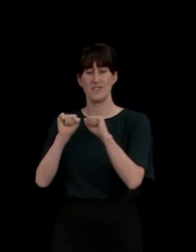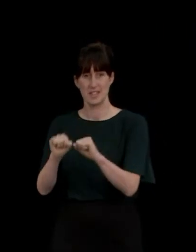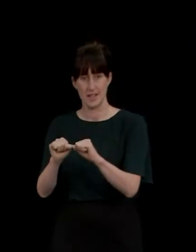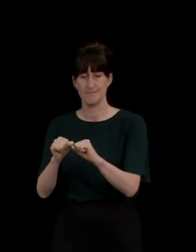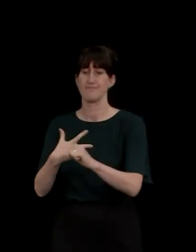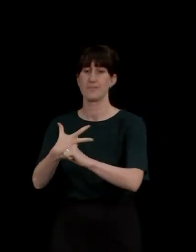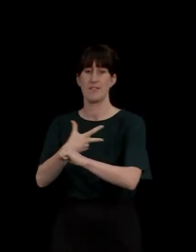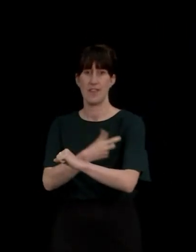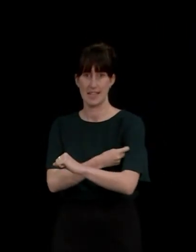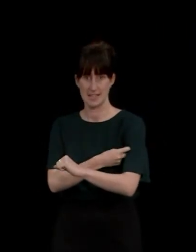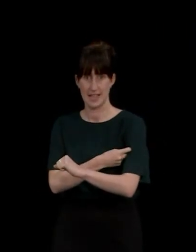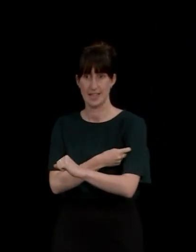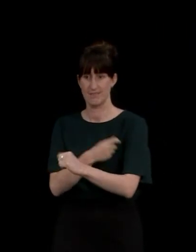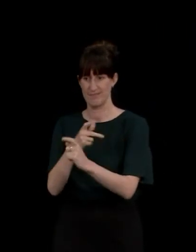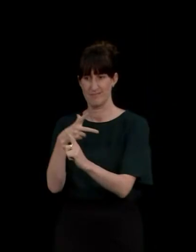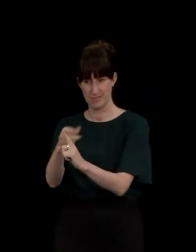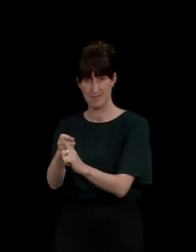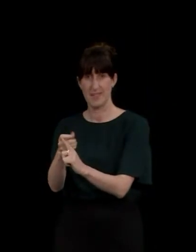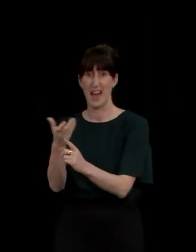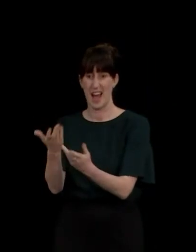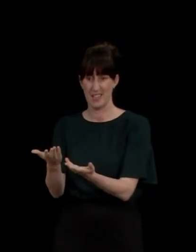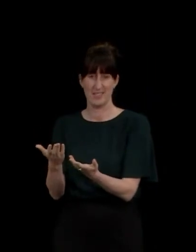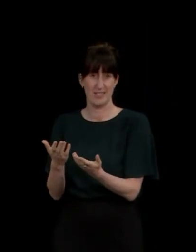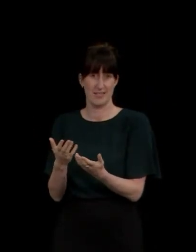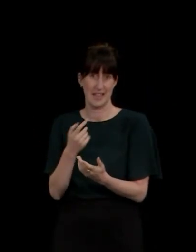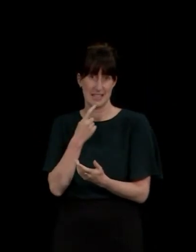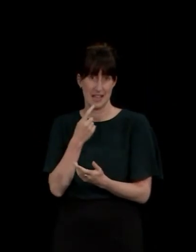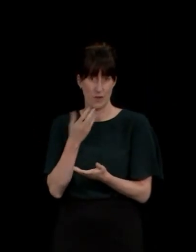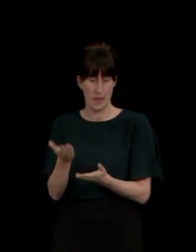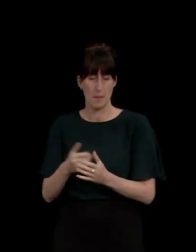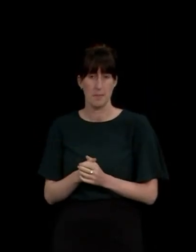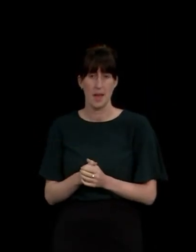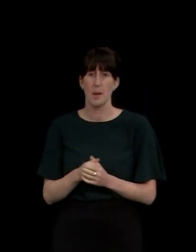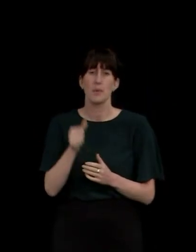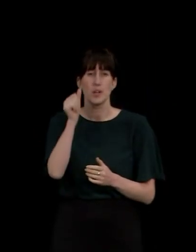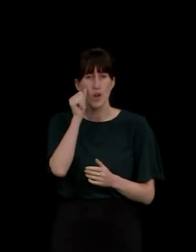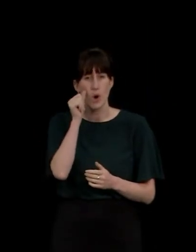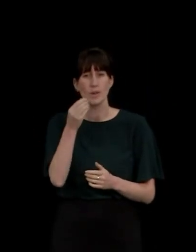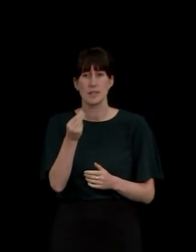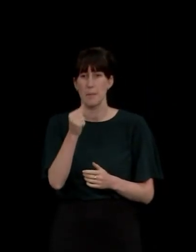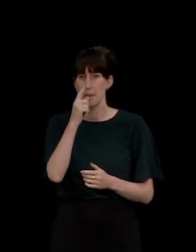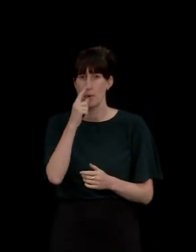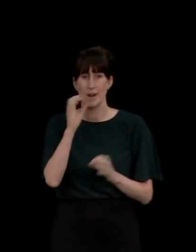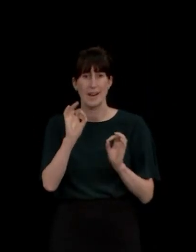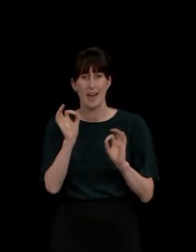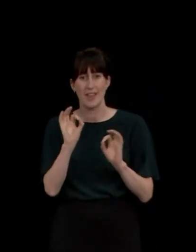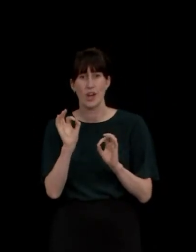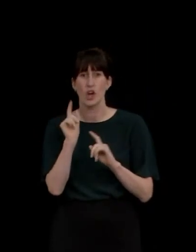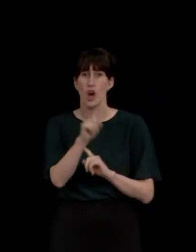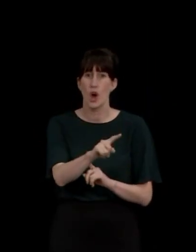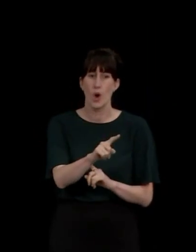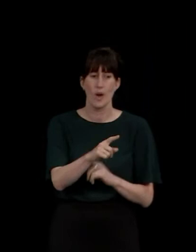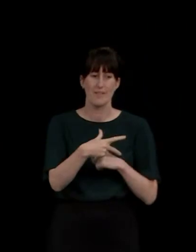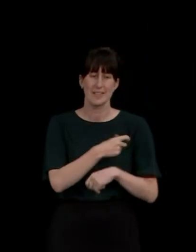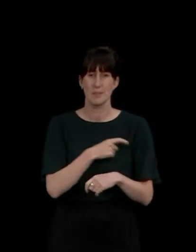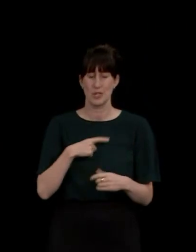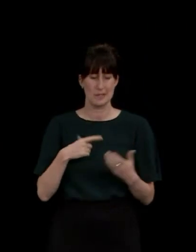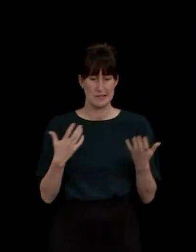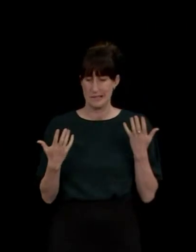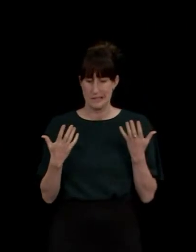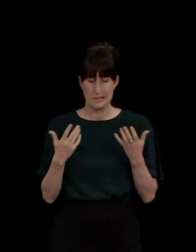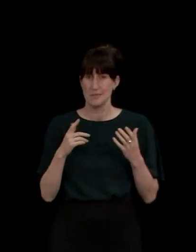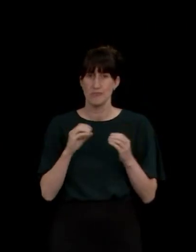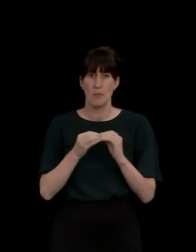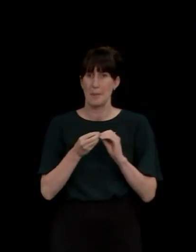reasonably confined number of people. But we know that there are those who just have transport issues. So this is about that middle group. It's not necessarily that